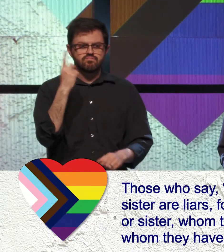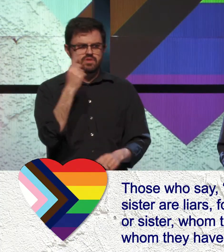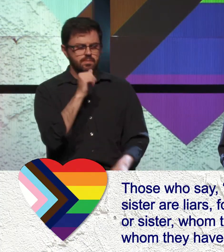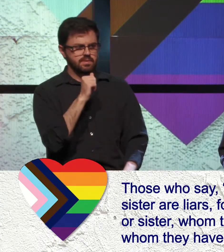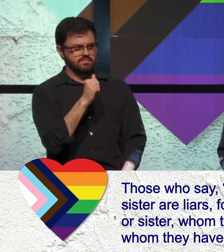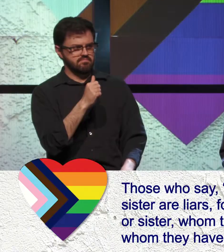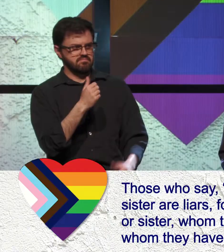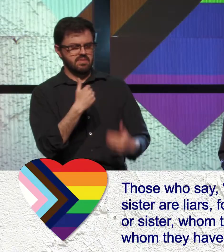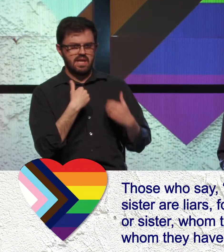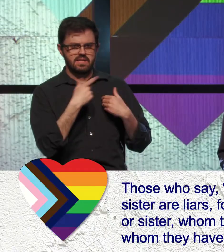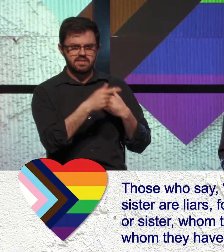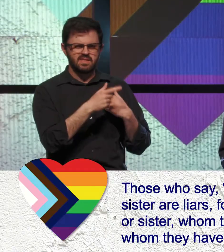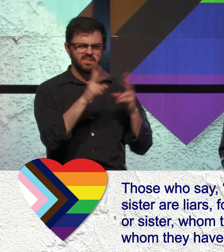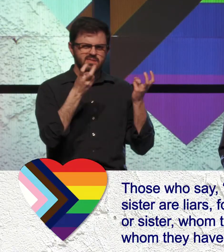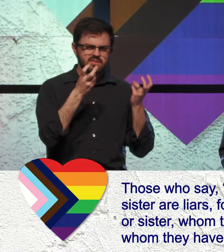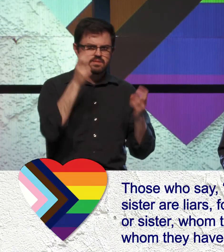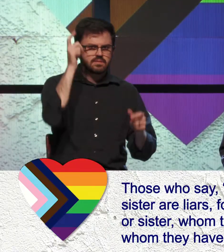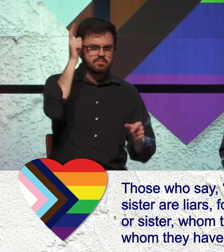they have seen